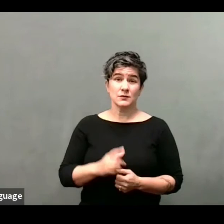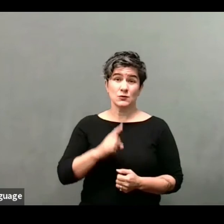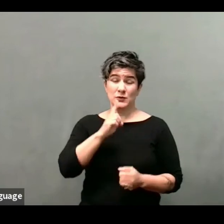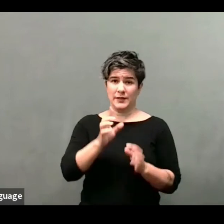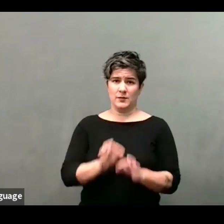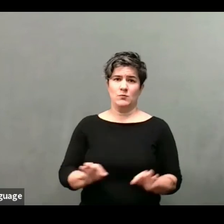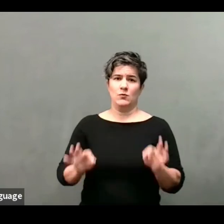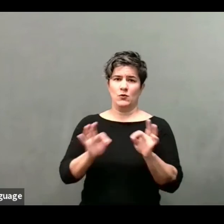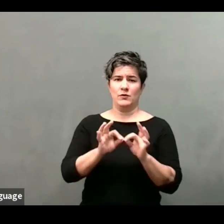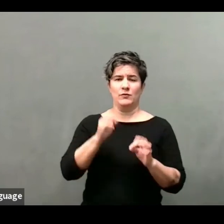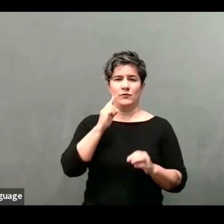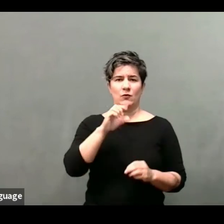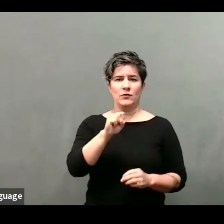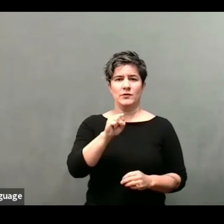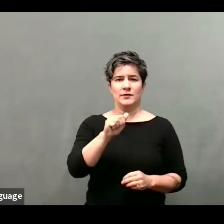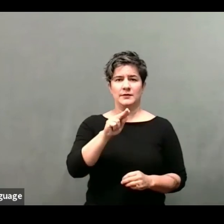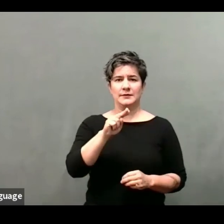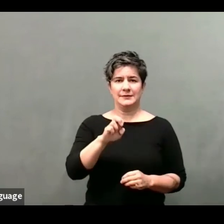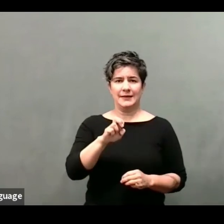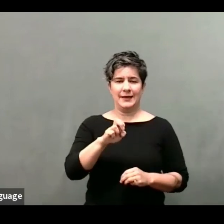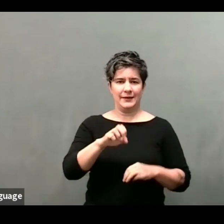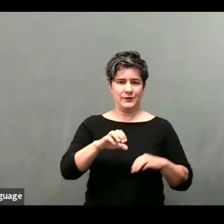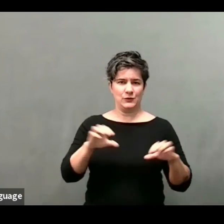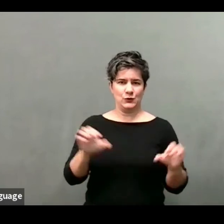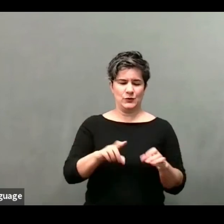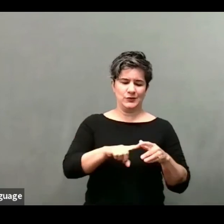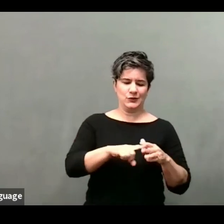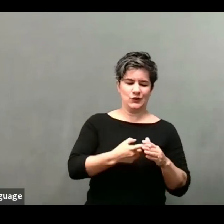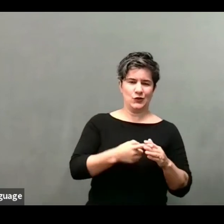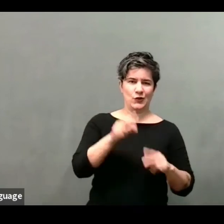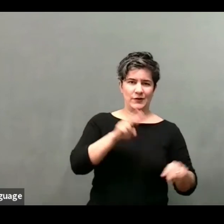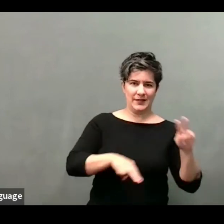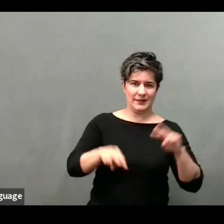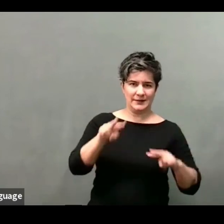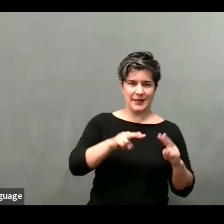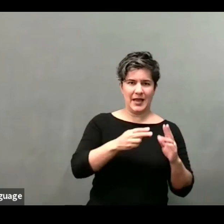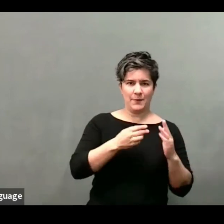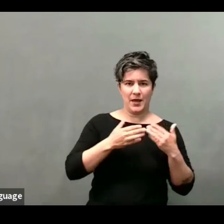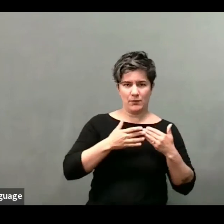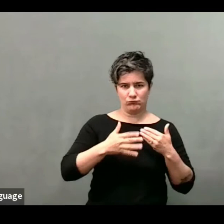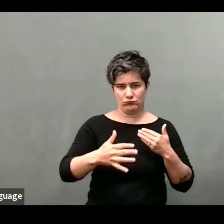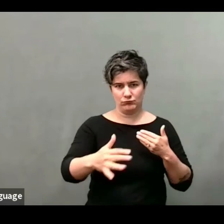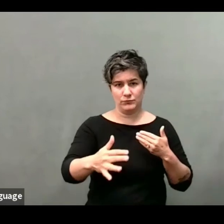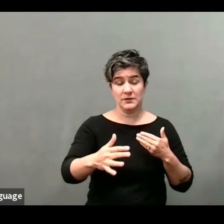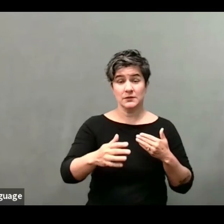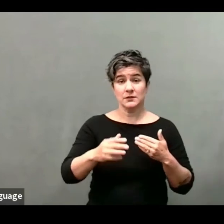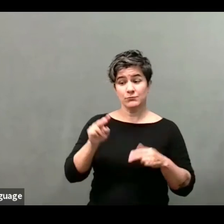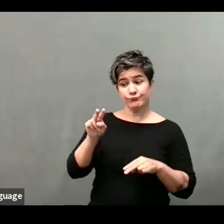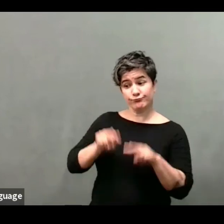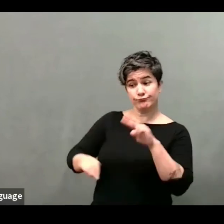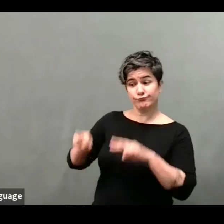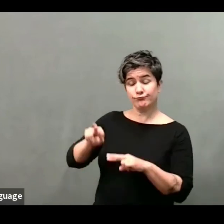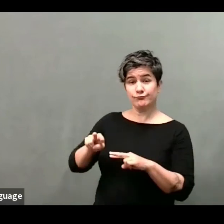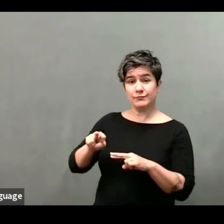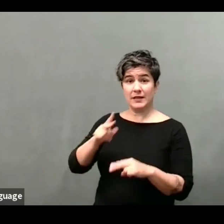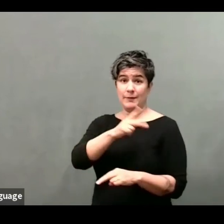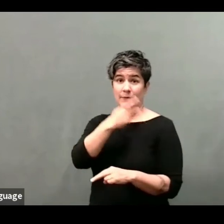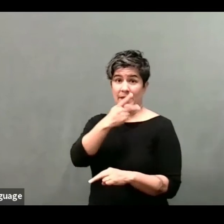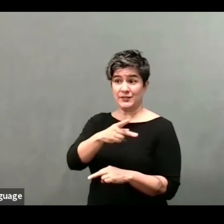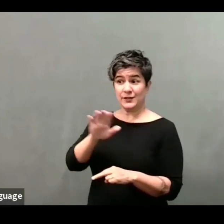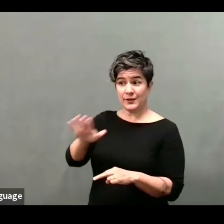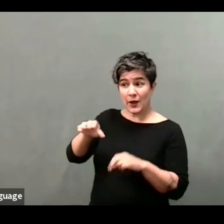important for the SANE to do at the beginning of the exam and throughout the exam is assessing the patient's capacity